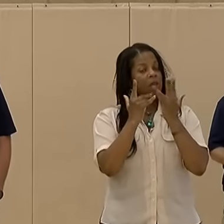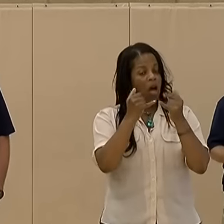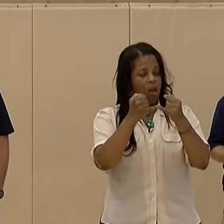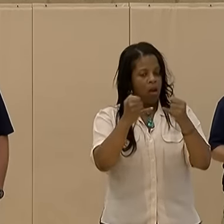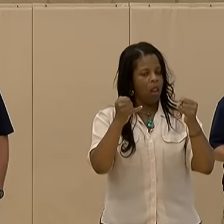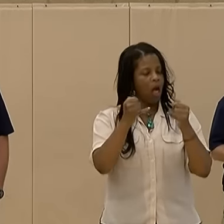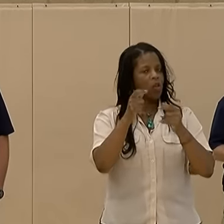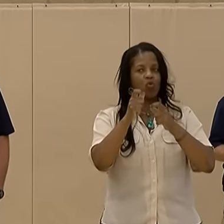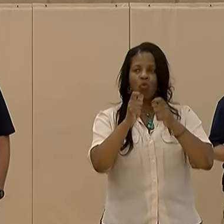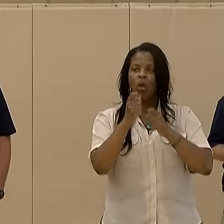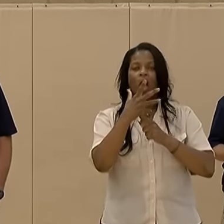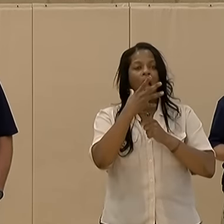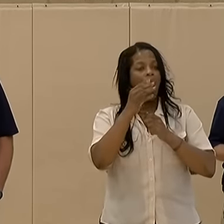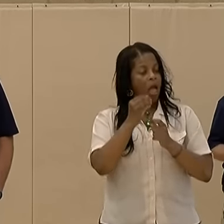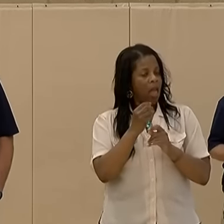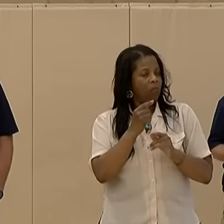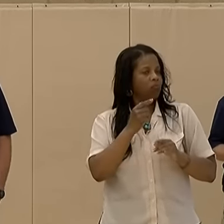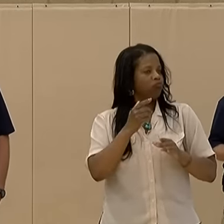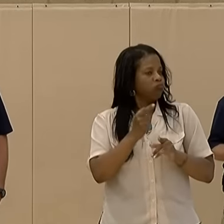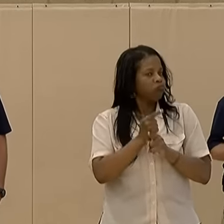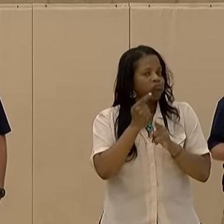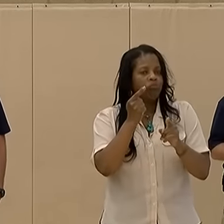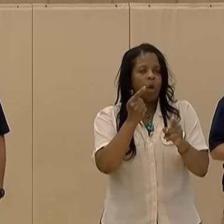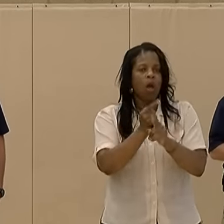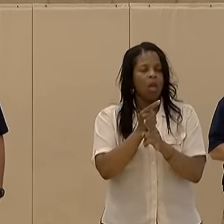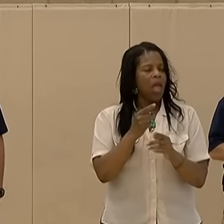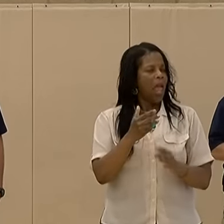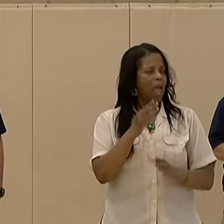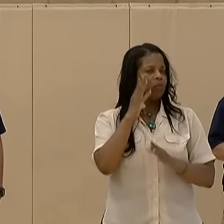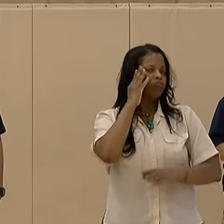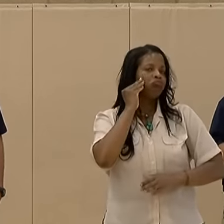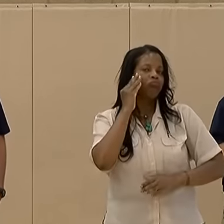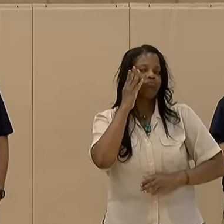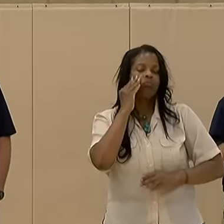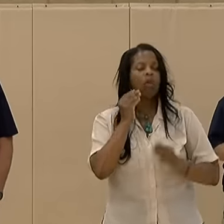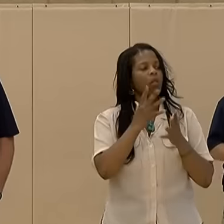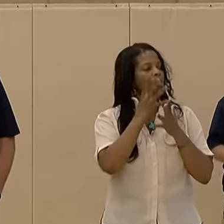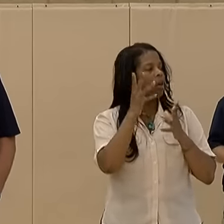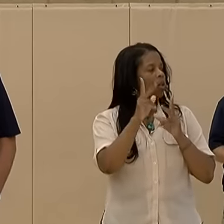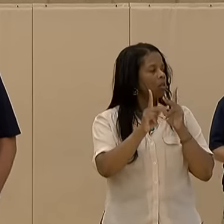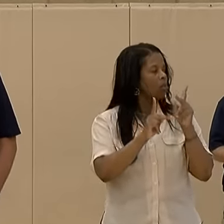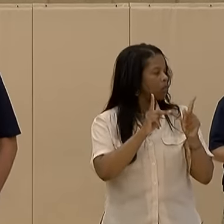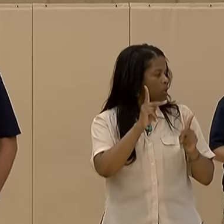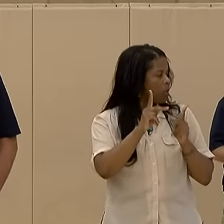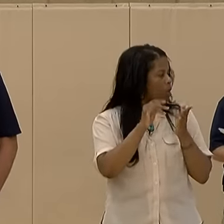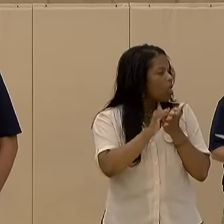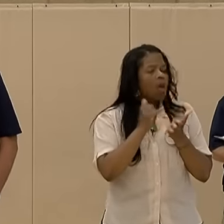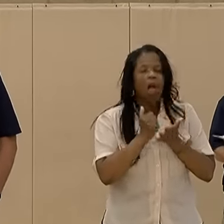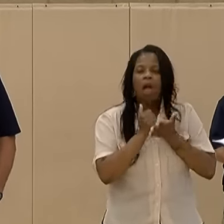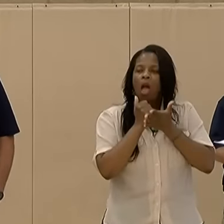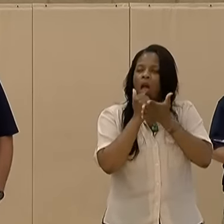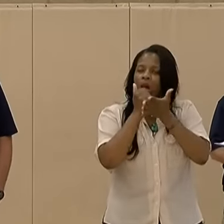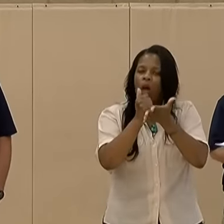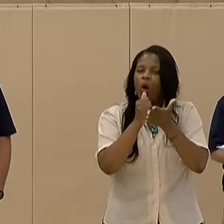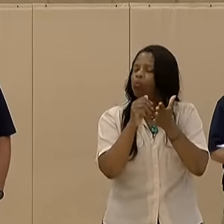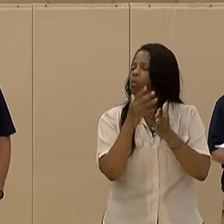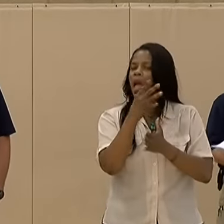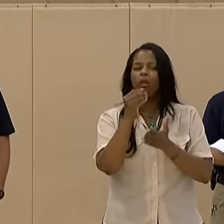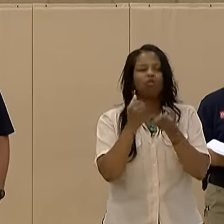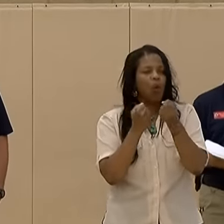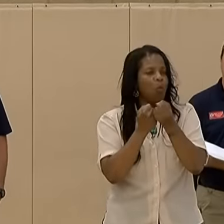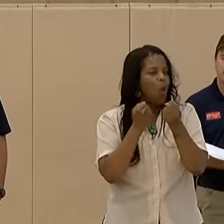operations personnel and expertise, as well as a lot of folks that help with logistics, that support